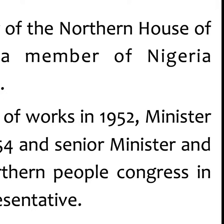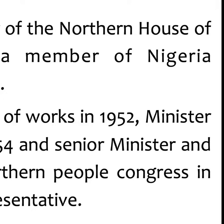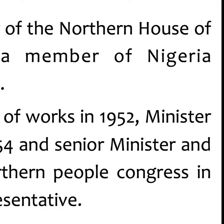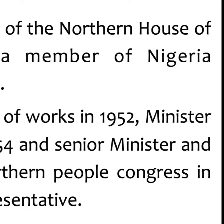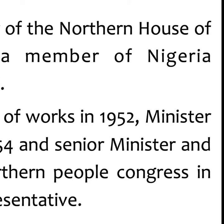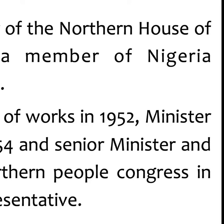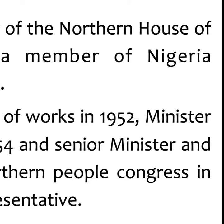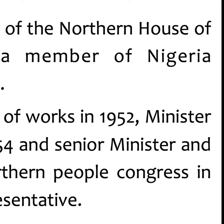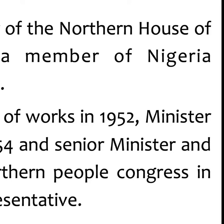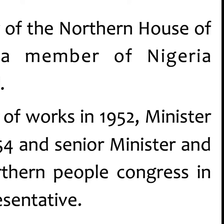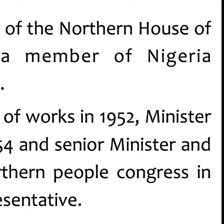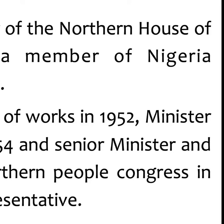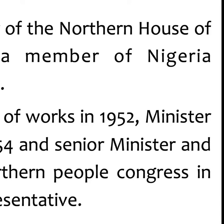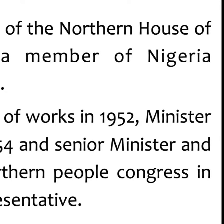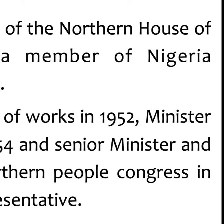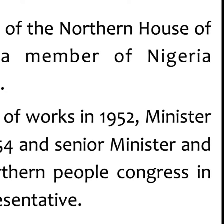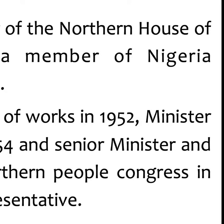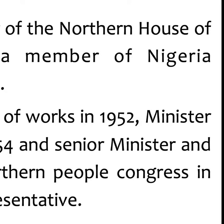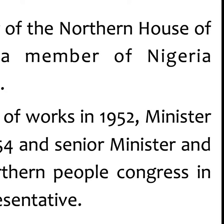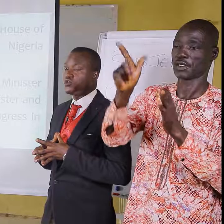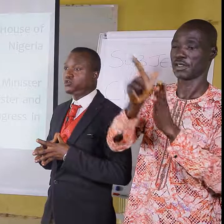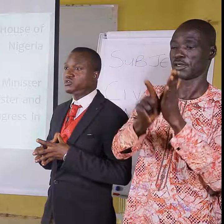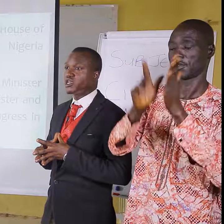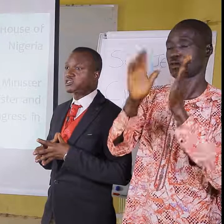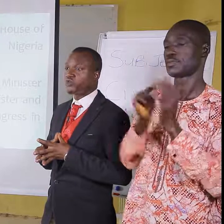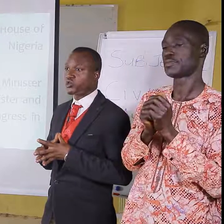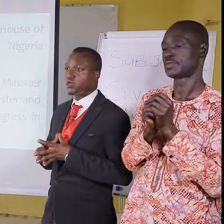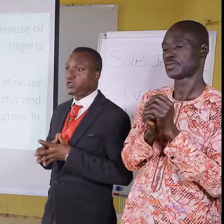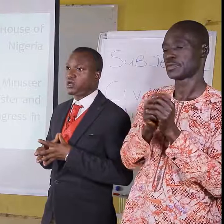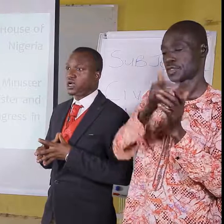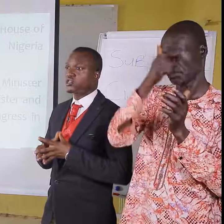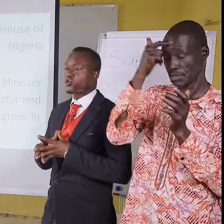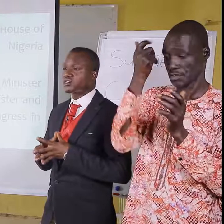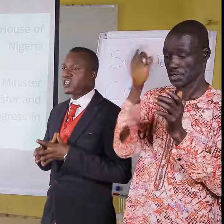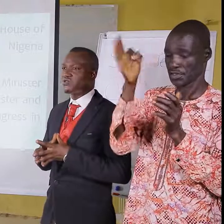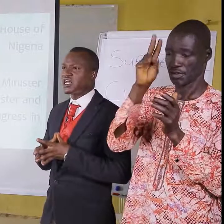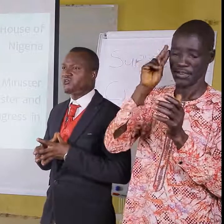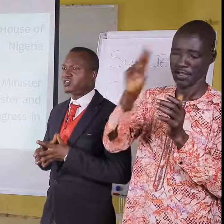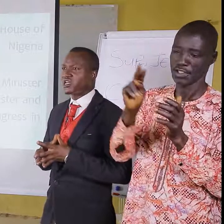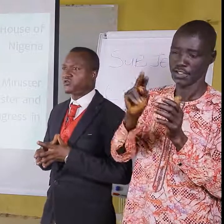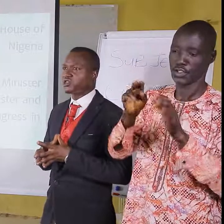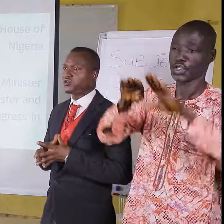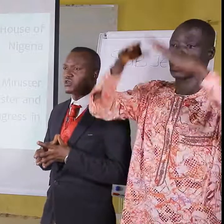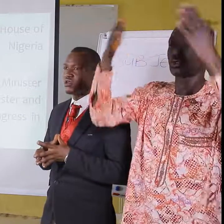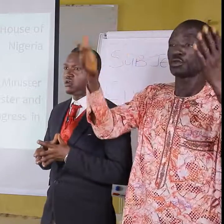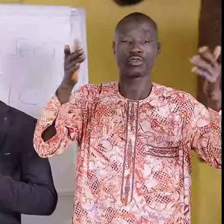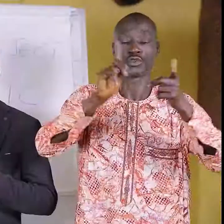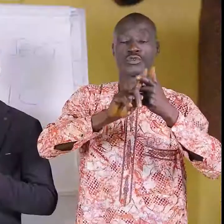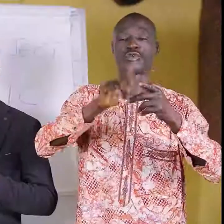member of Nigeria Legislative Council. Due to his exposure and his contact with early Western